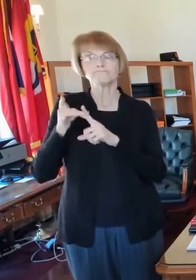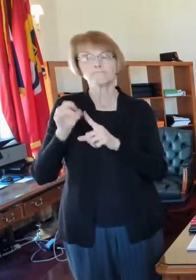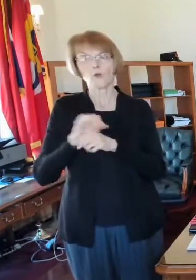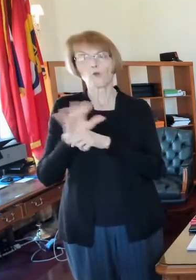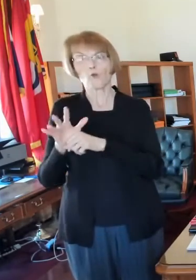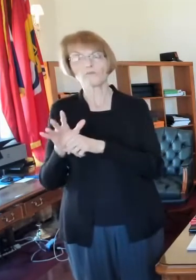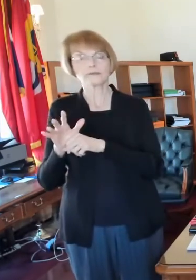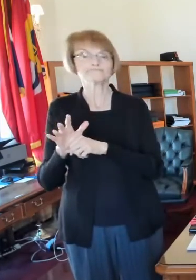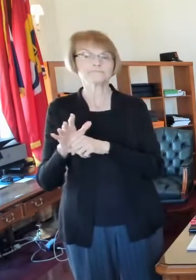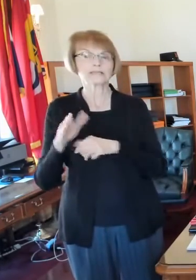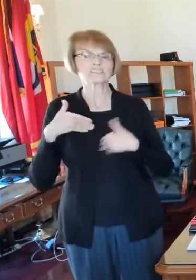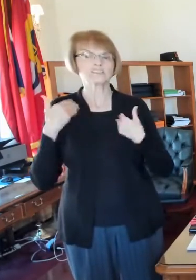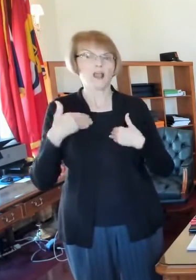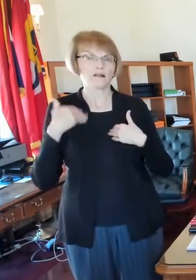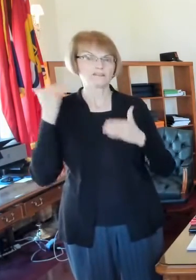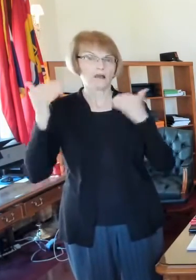the,